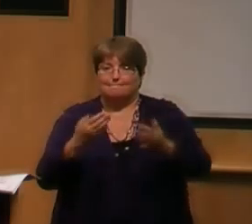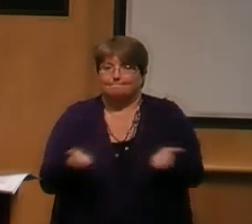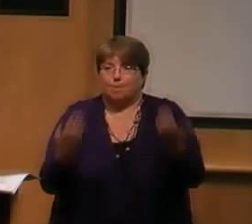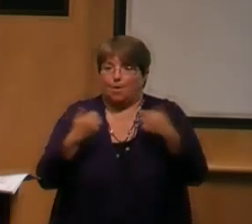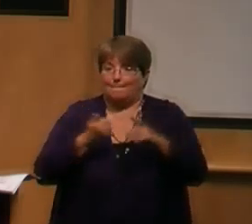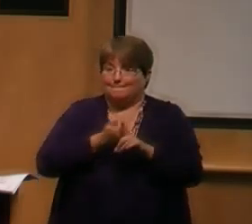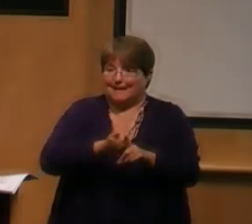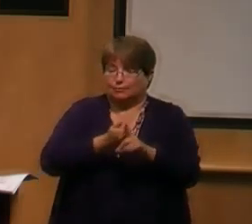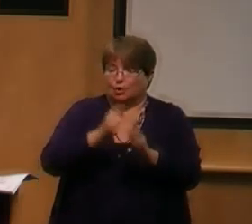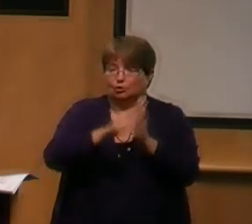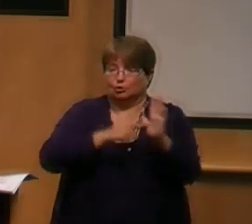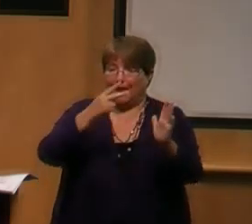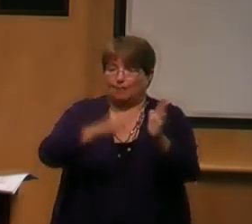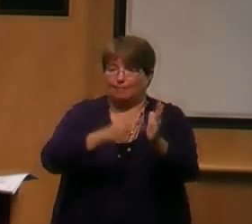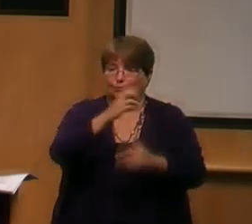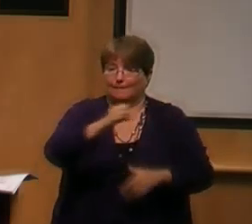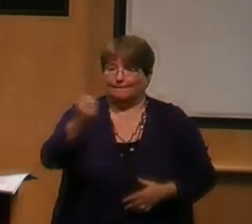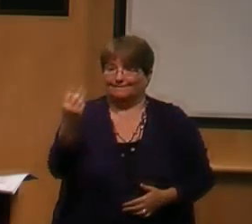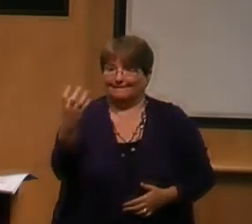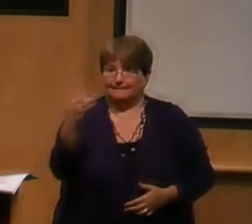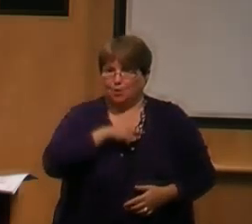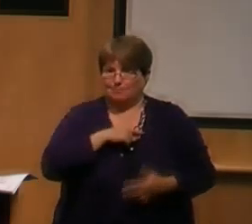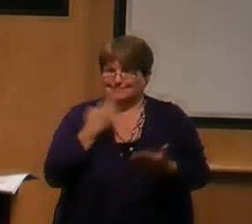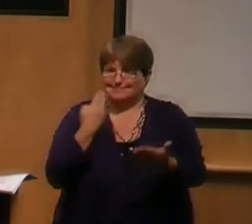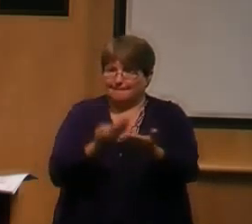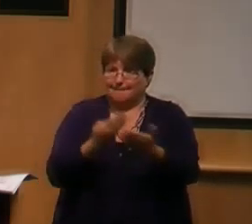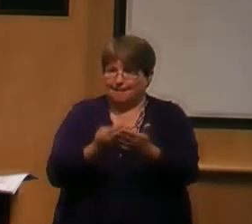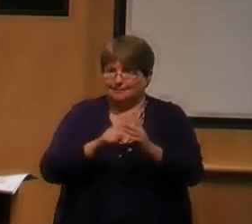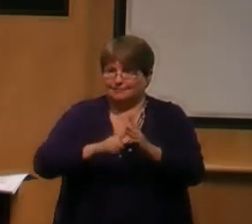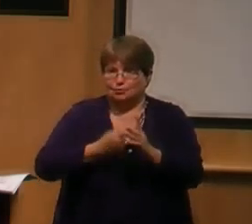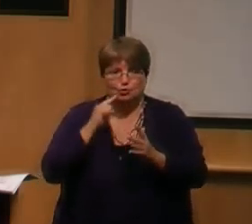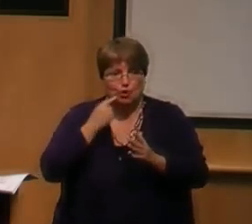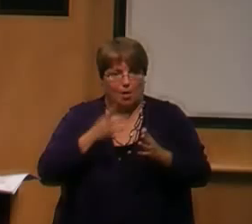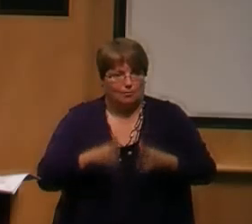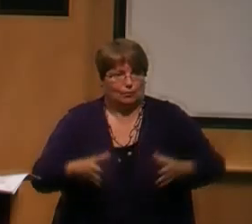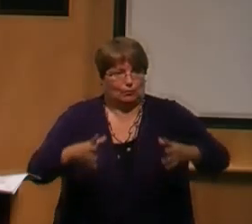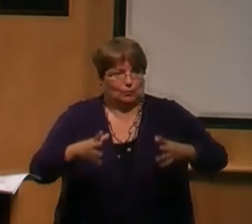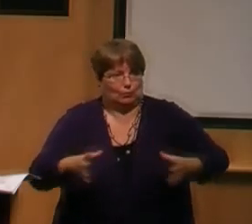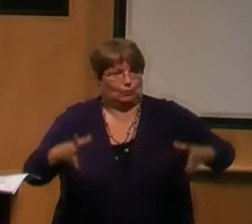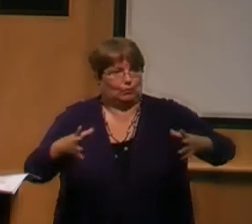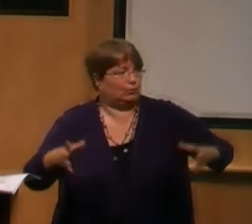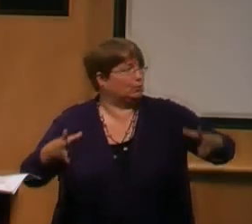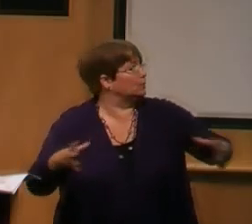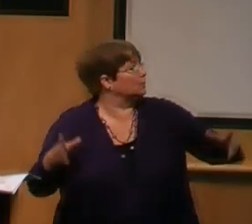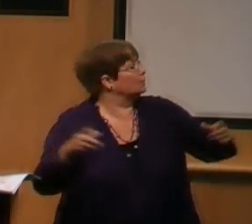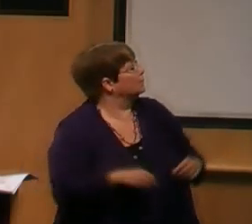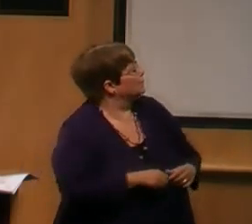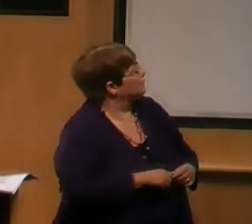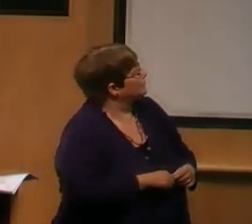We're planning to recruit a full cohort of mentors in January 15 because the demand is slowly increasing.